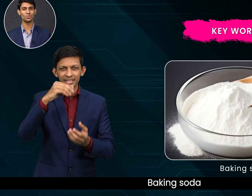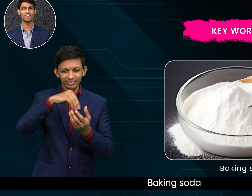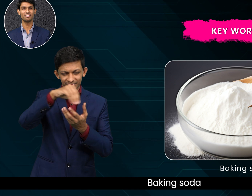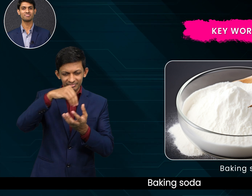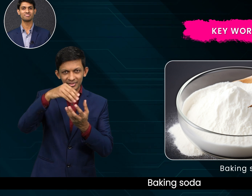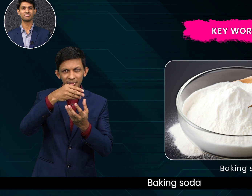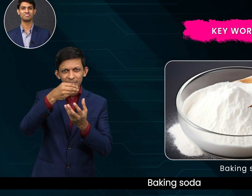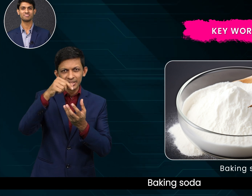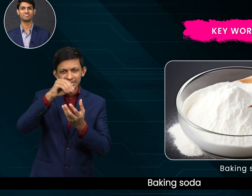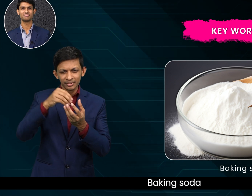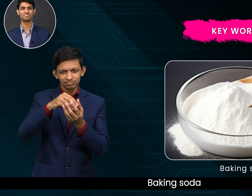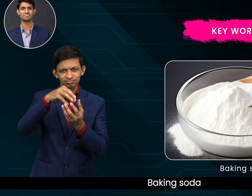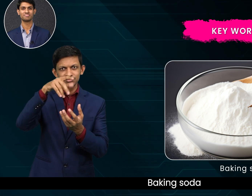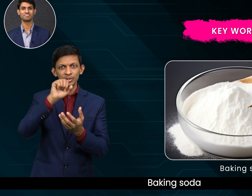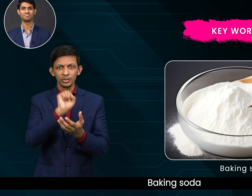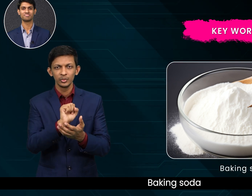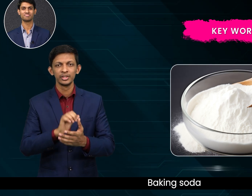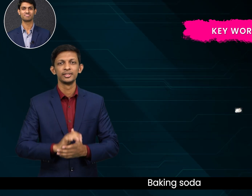baking soda,